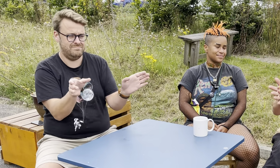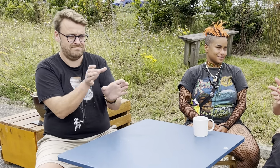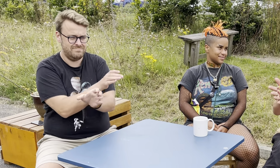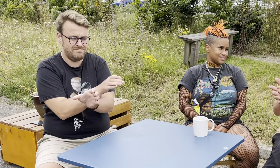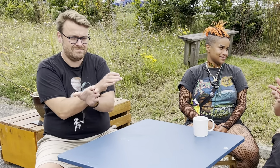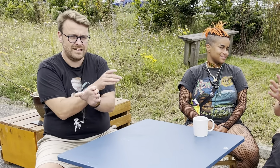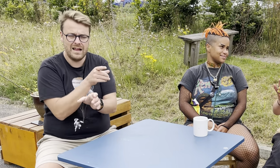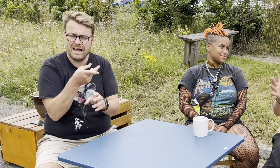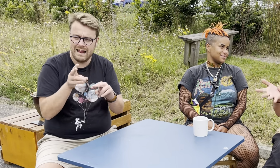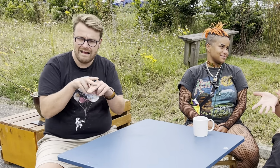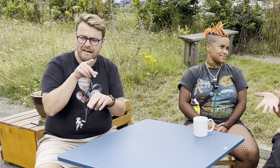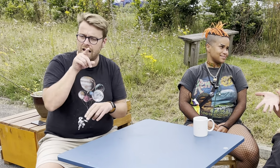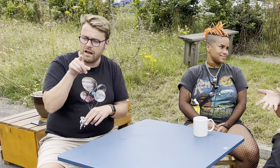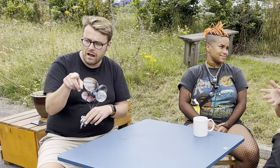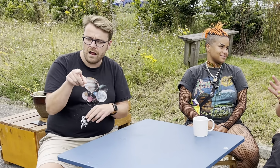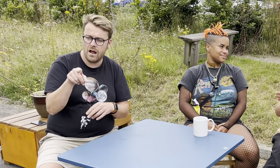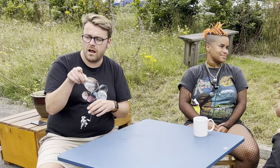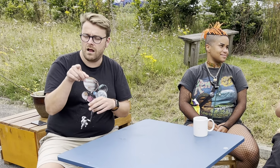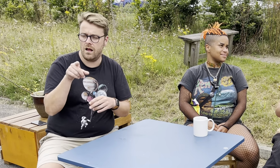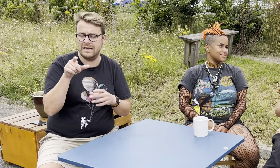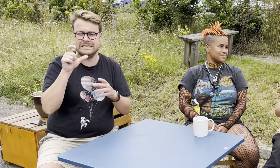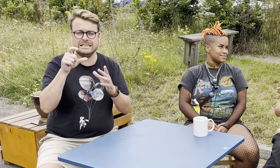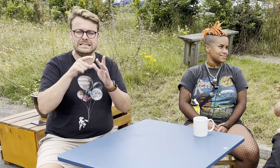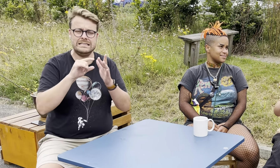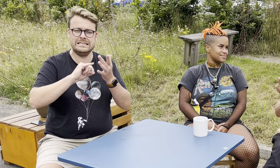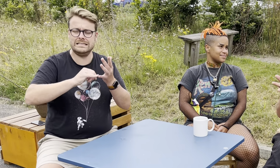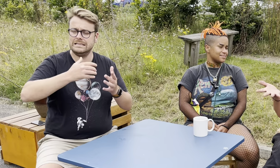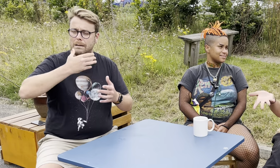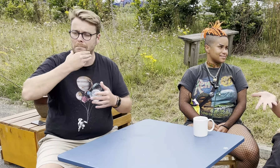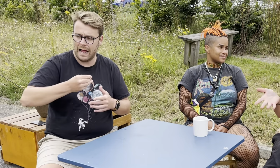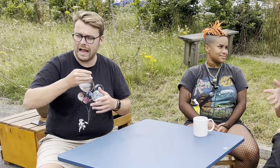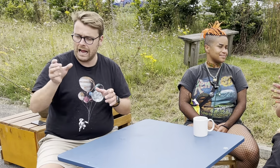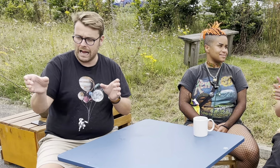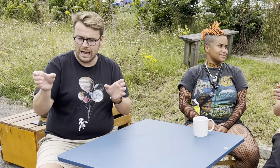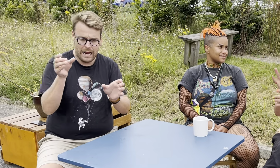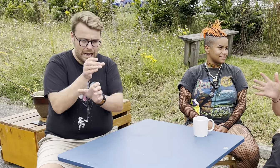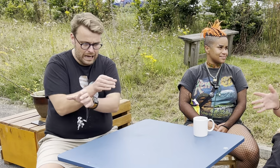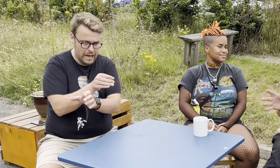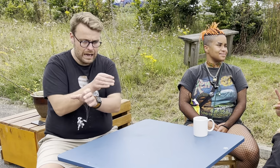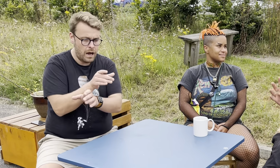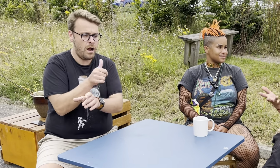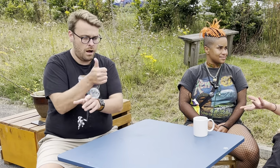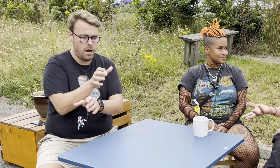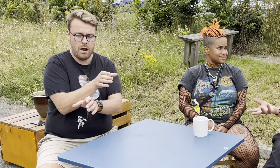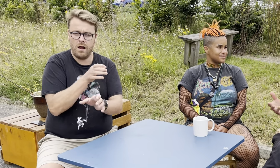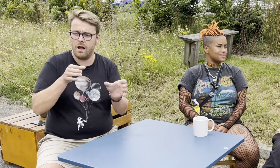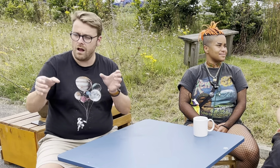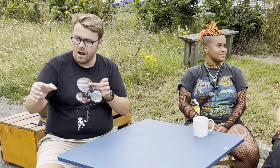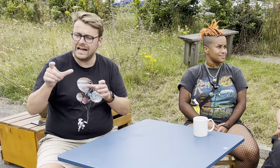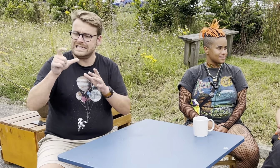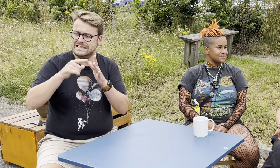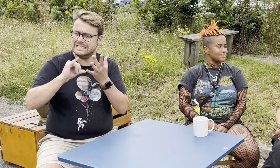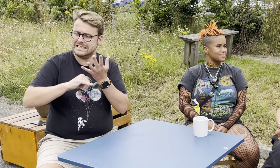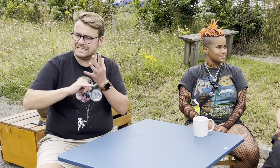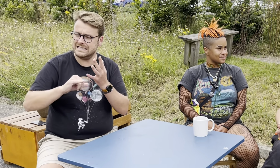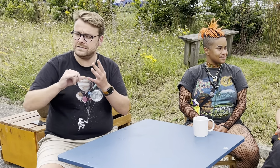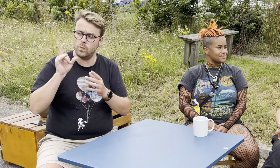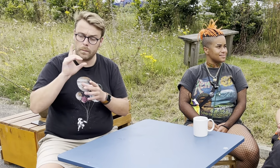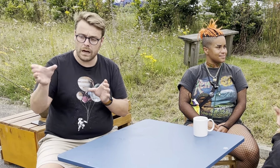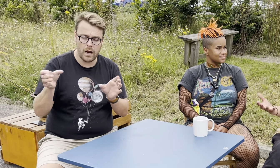if it's a cis man playing it? What does this look like if it's a queer cis woman playing it? What does it look like on a trans body? So yeah, we're